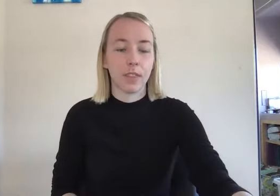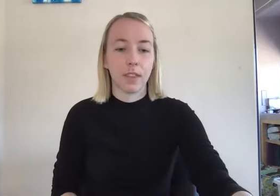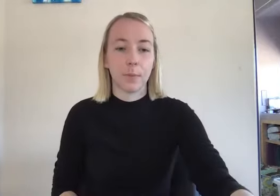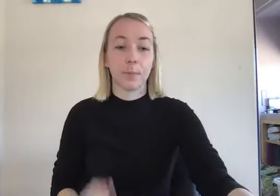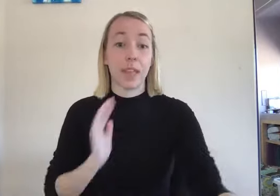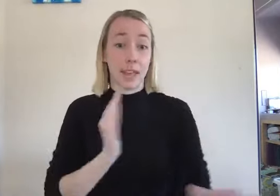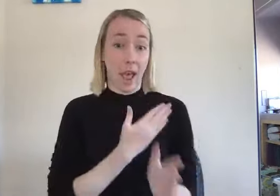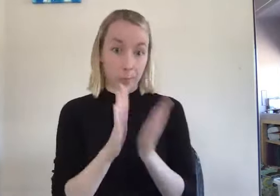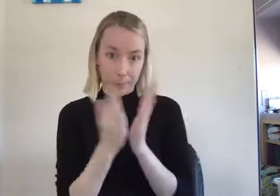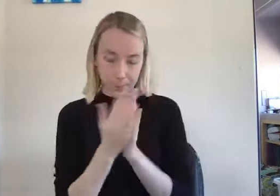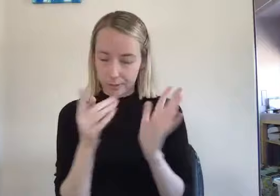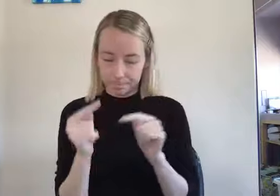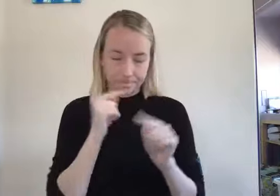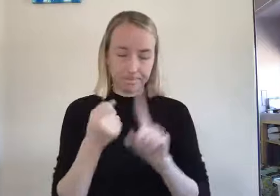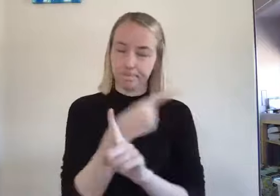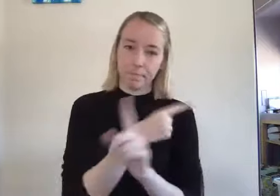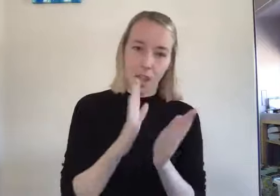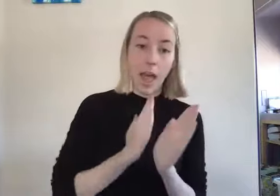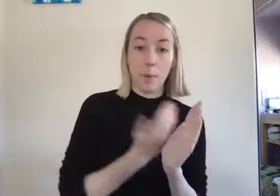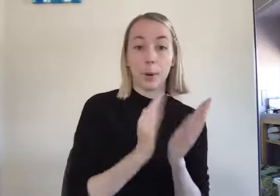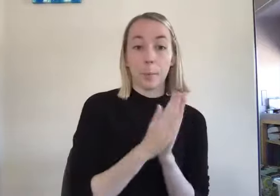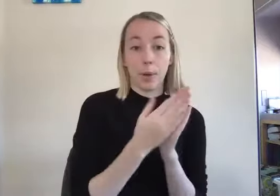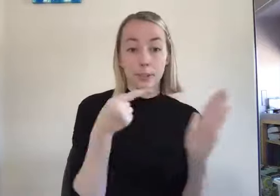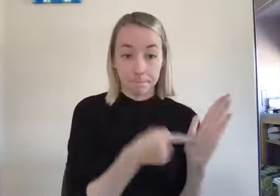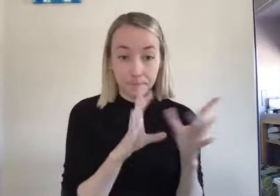our literature, it says, I